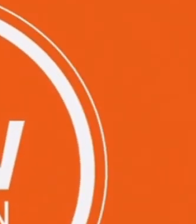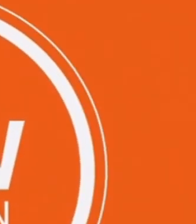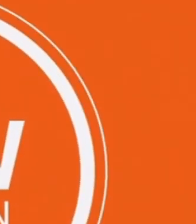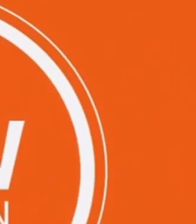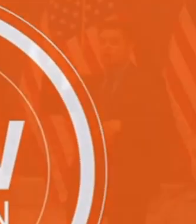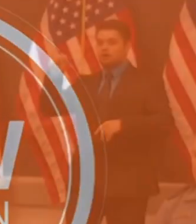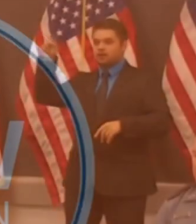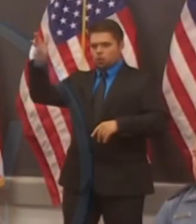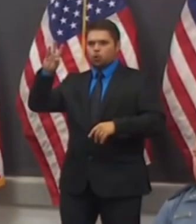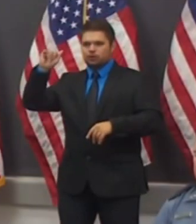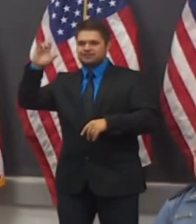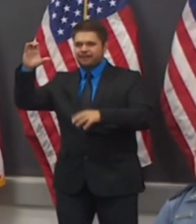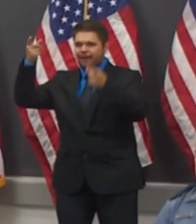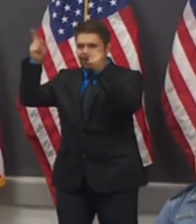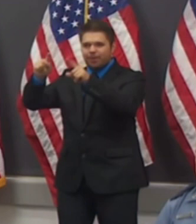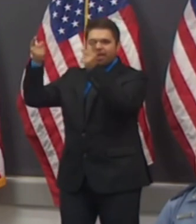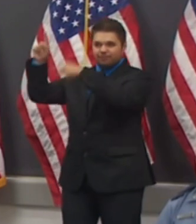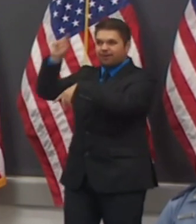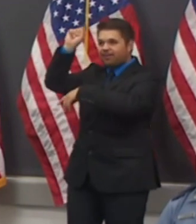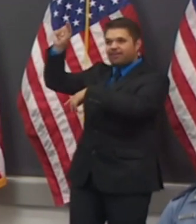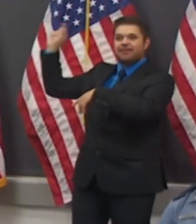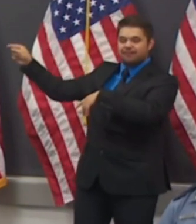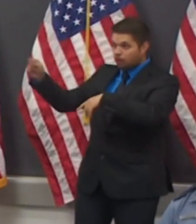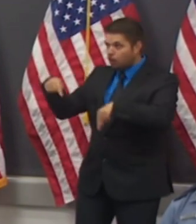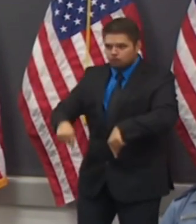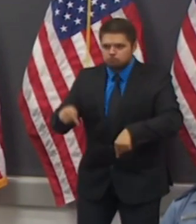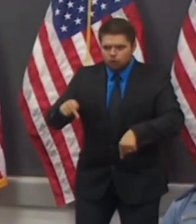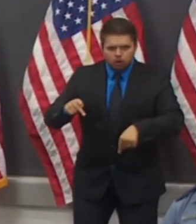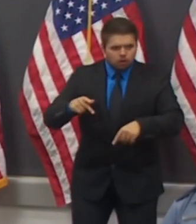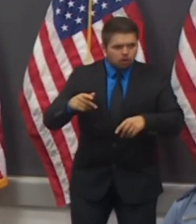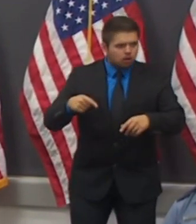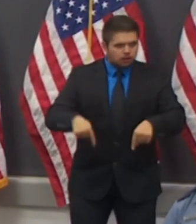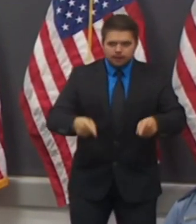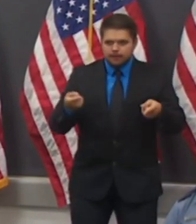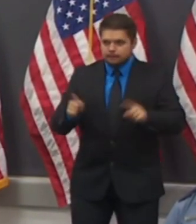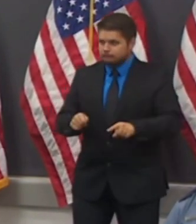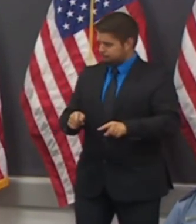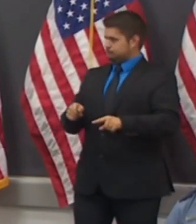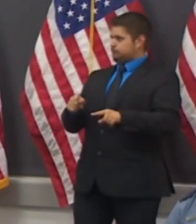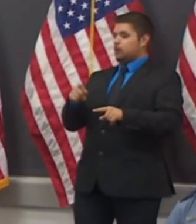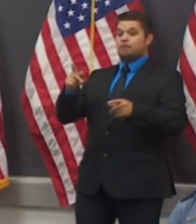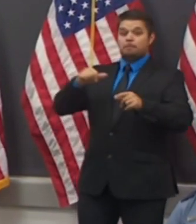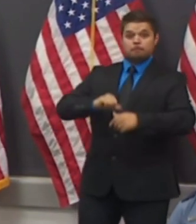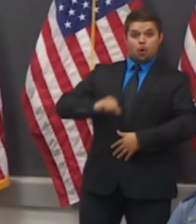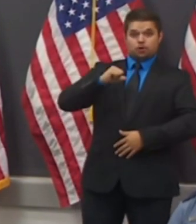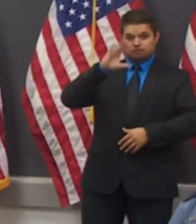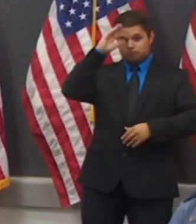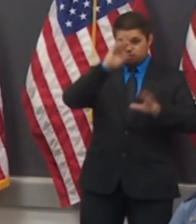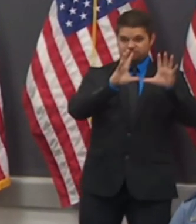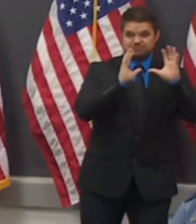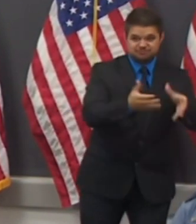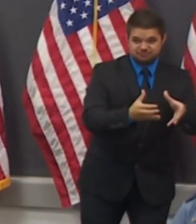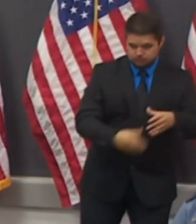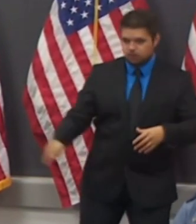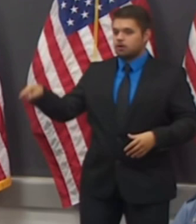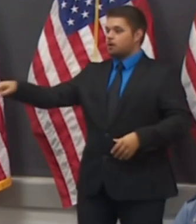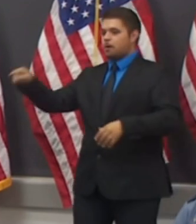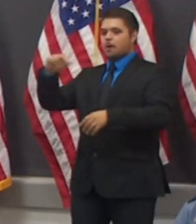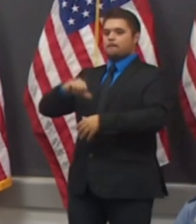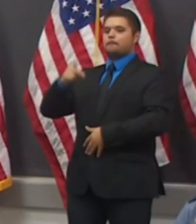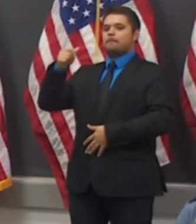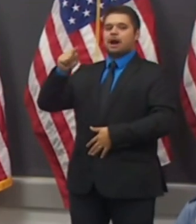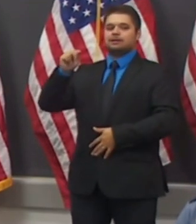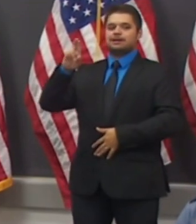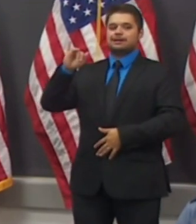Now at noon, gearing up for a tense weekend in Portland of different protests. The big changes Governor Brown is